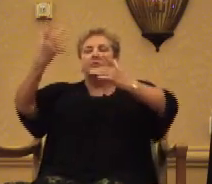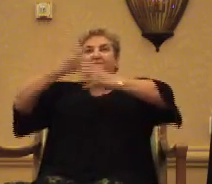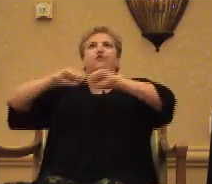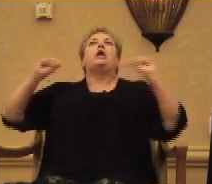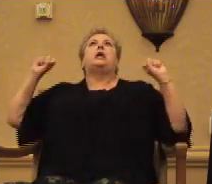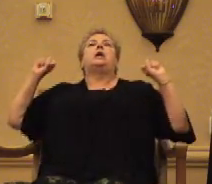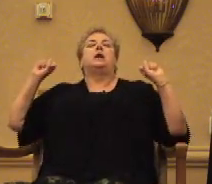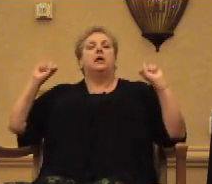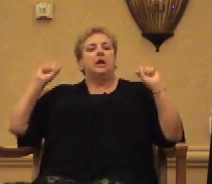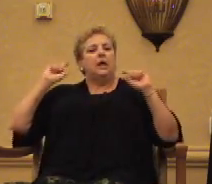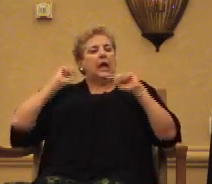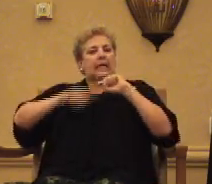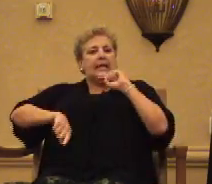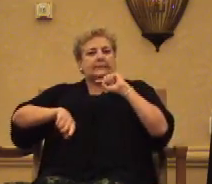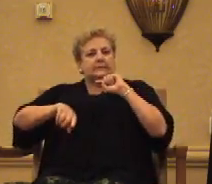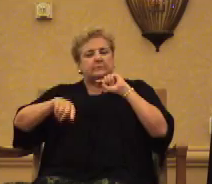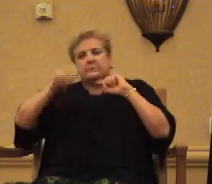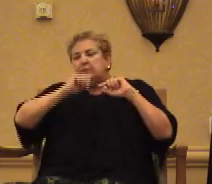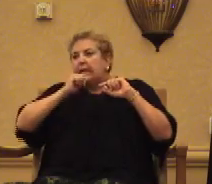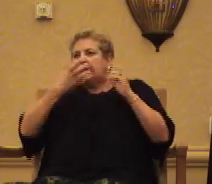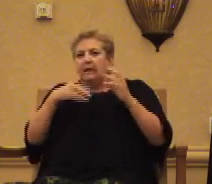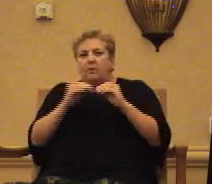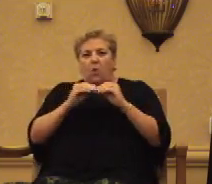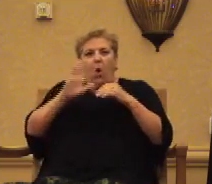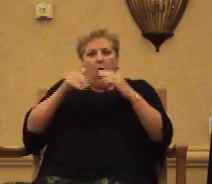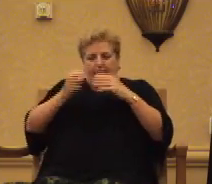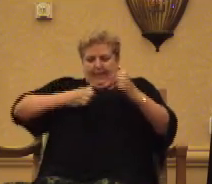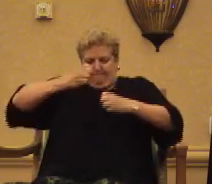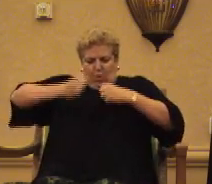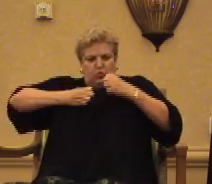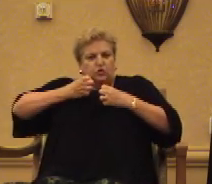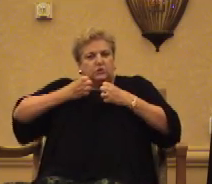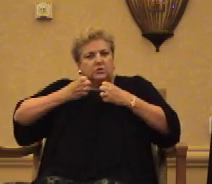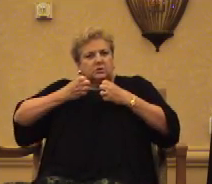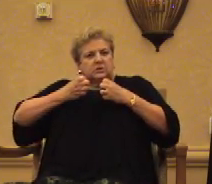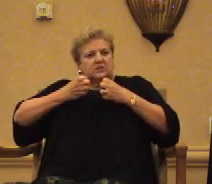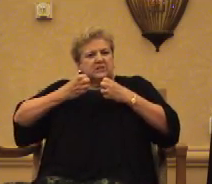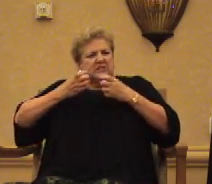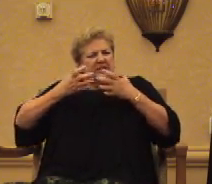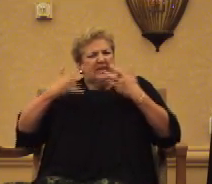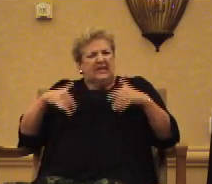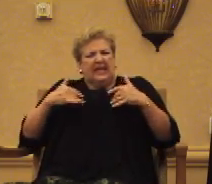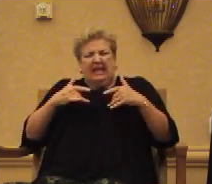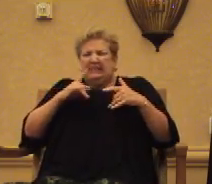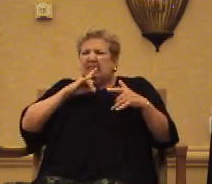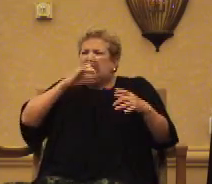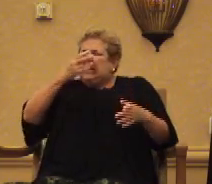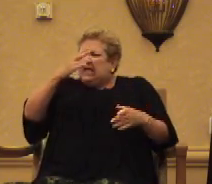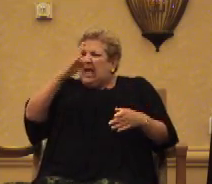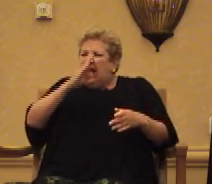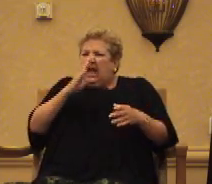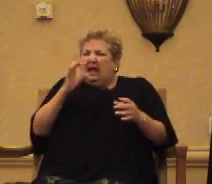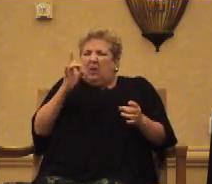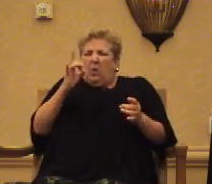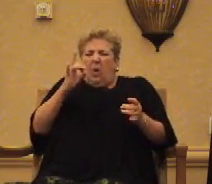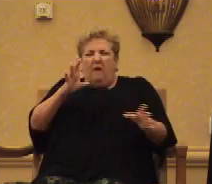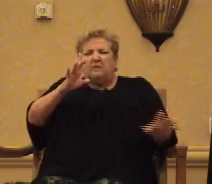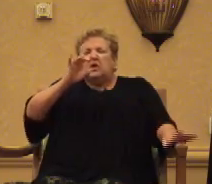I just can't take this, because all the emotions and the god-awful loneliness, and alcoholism